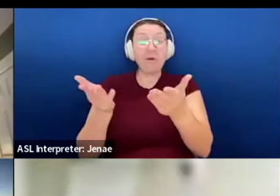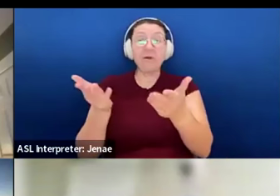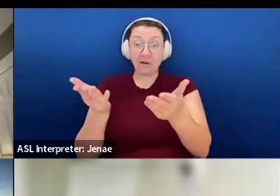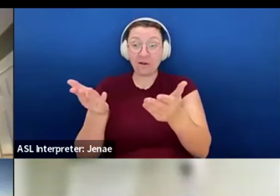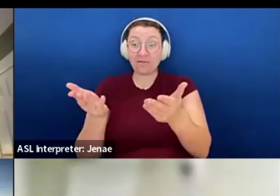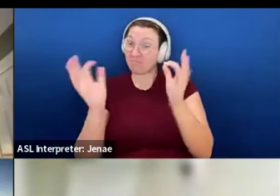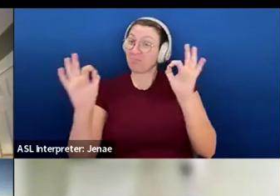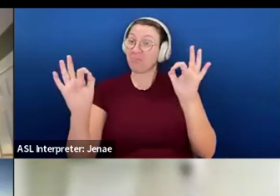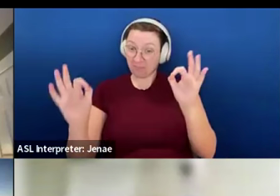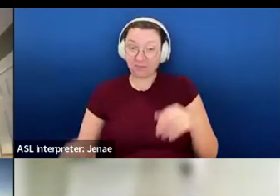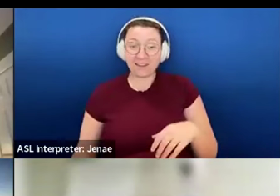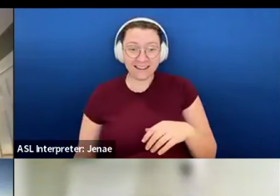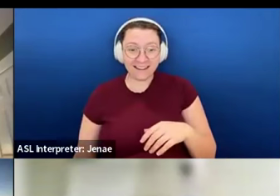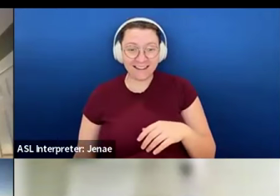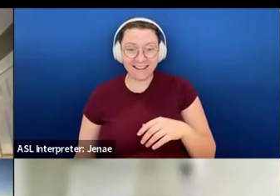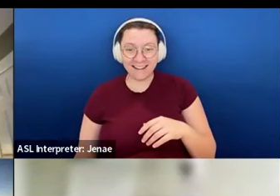wait. Allison.